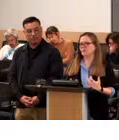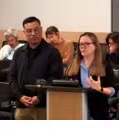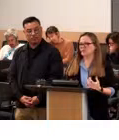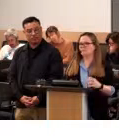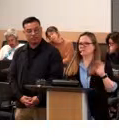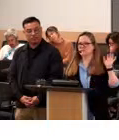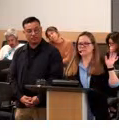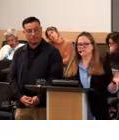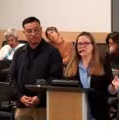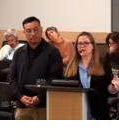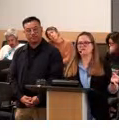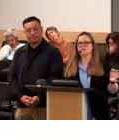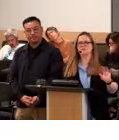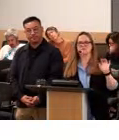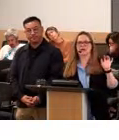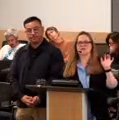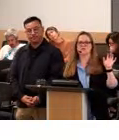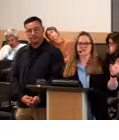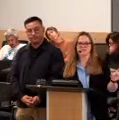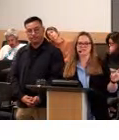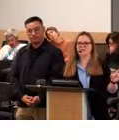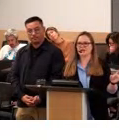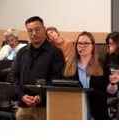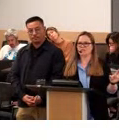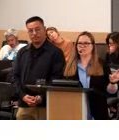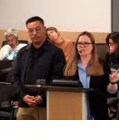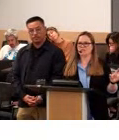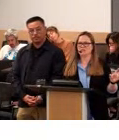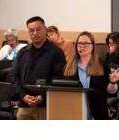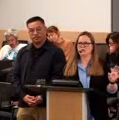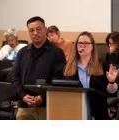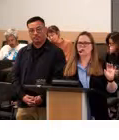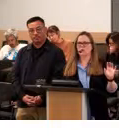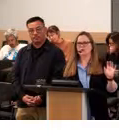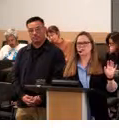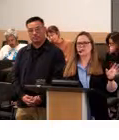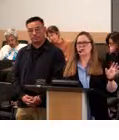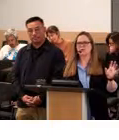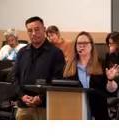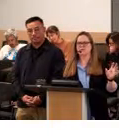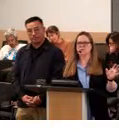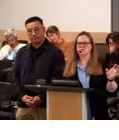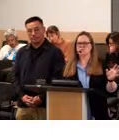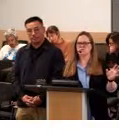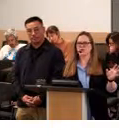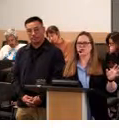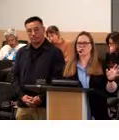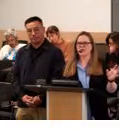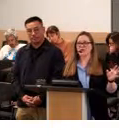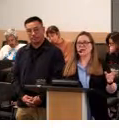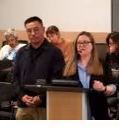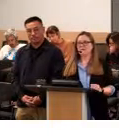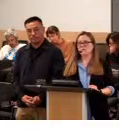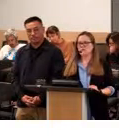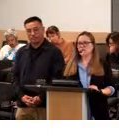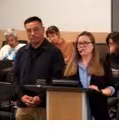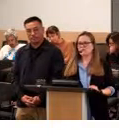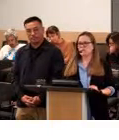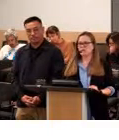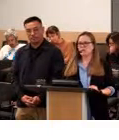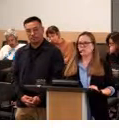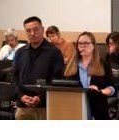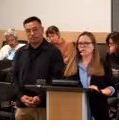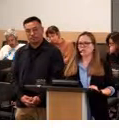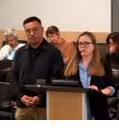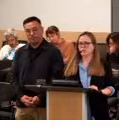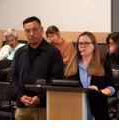you know what? This is something I haven't had a chance to dive into, or it's been a while and I need to refresh. And sometimes they pick